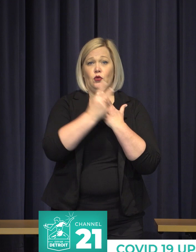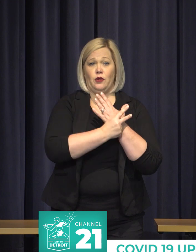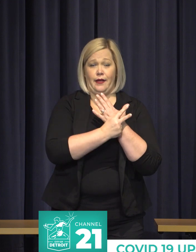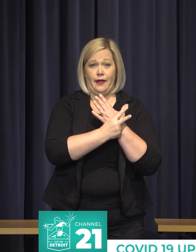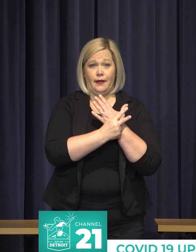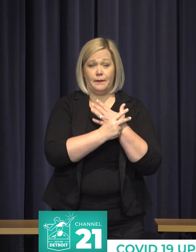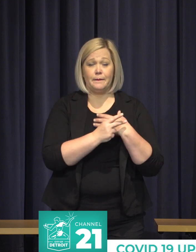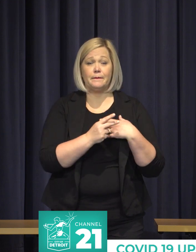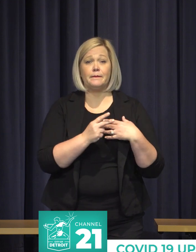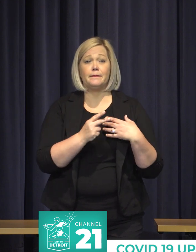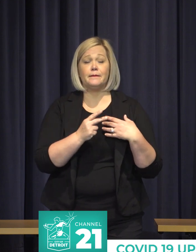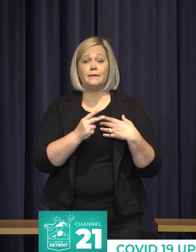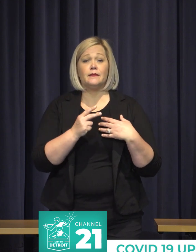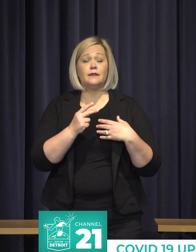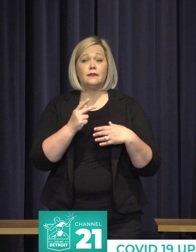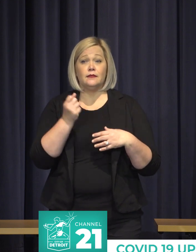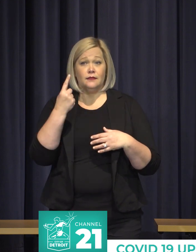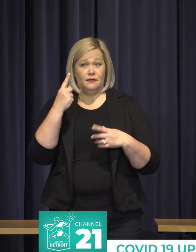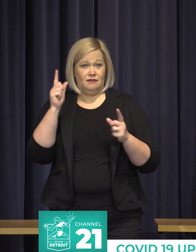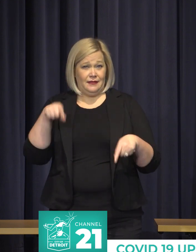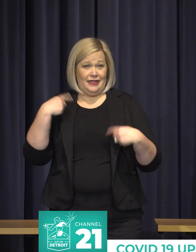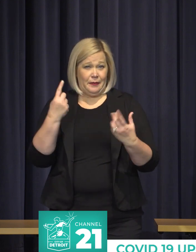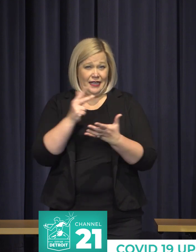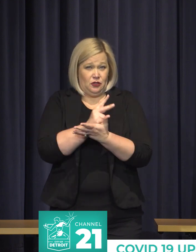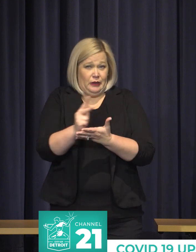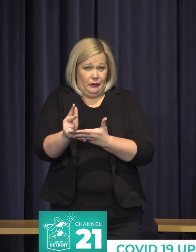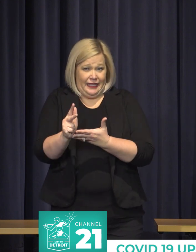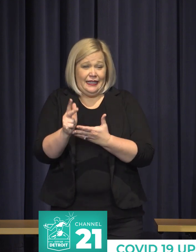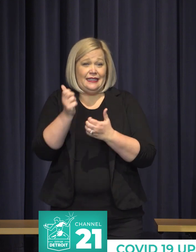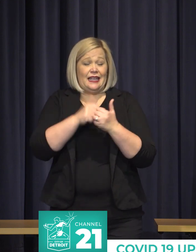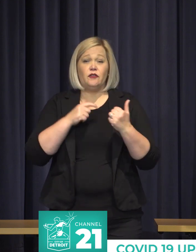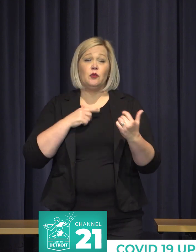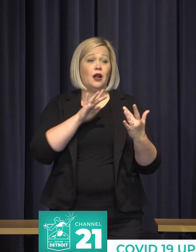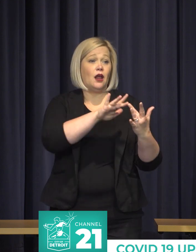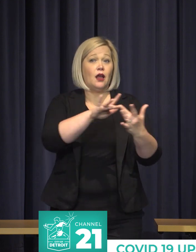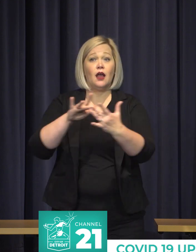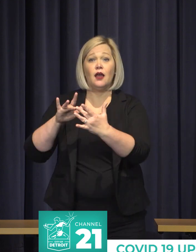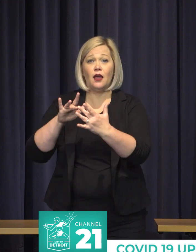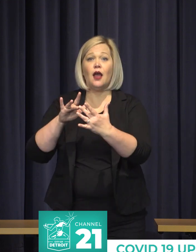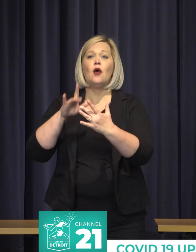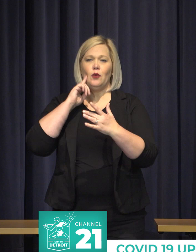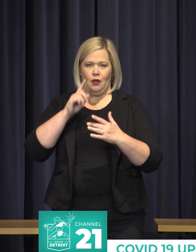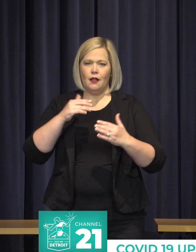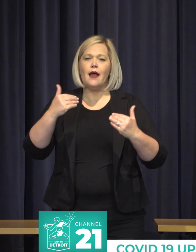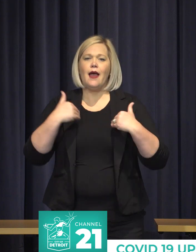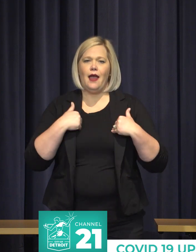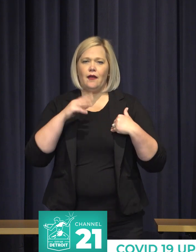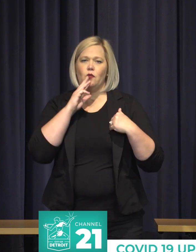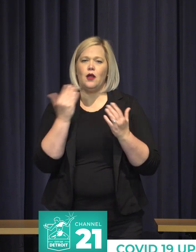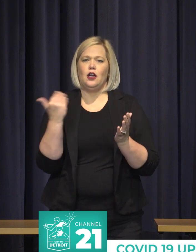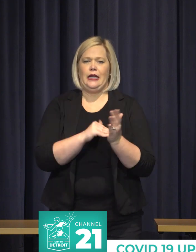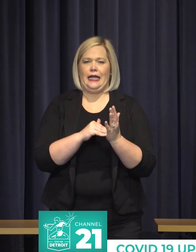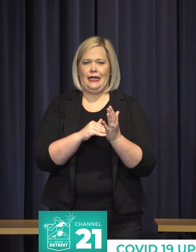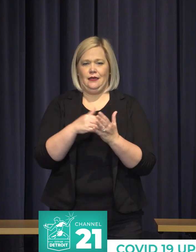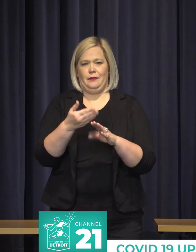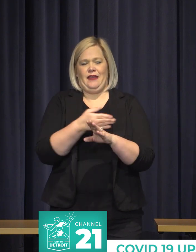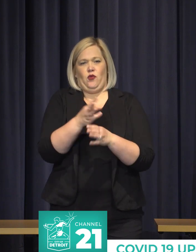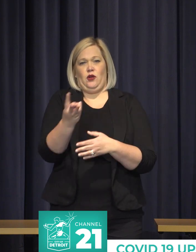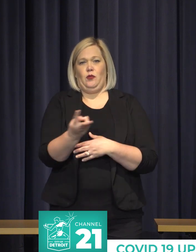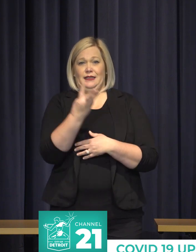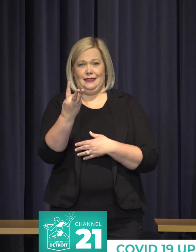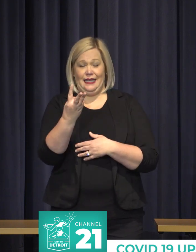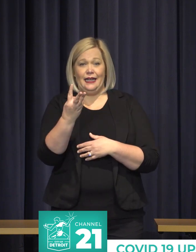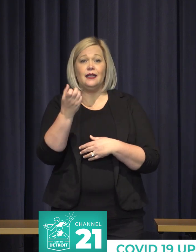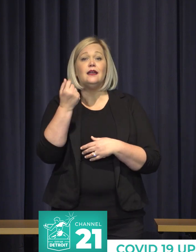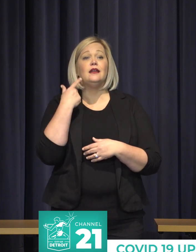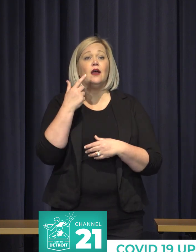everybody who we have contacted in the last 3 weeks will be turned on by Wednesday. We're down to the last groups, other than those